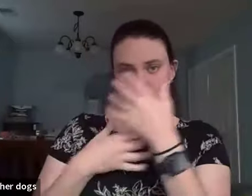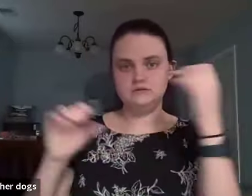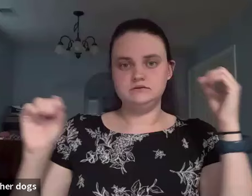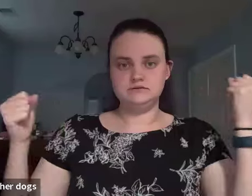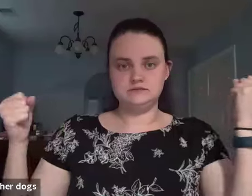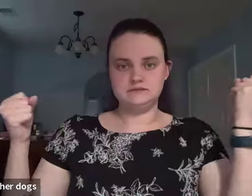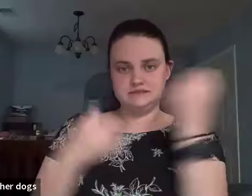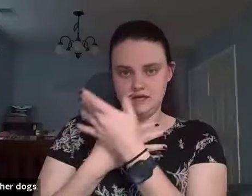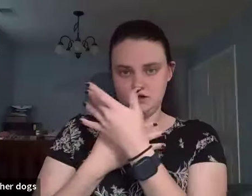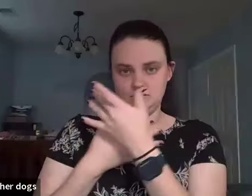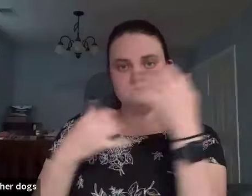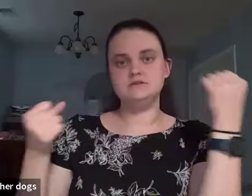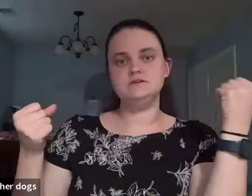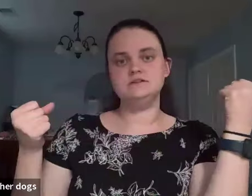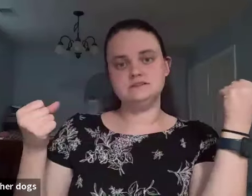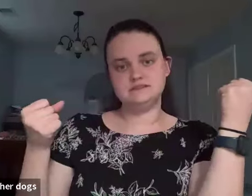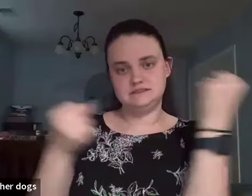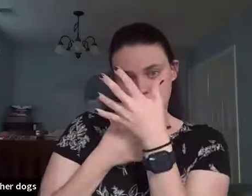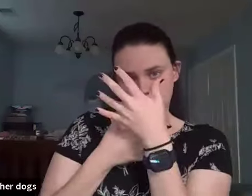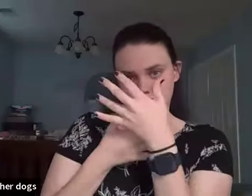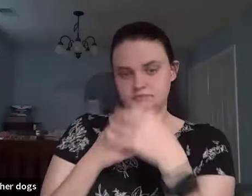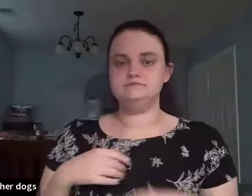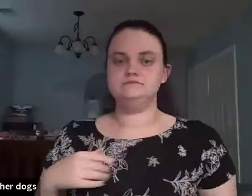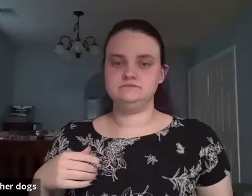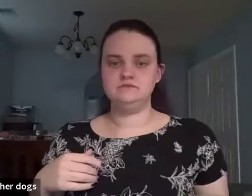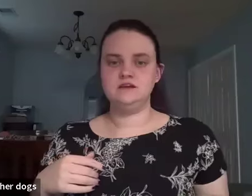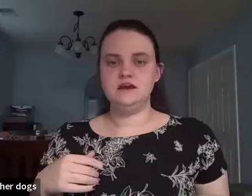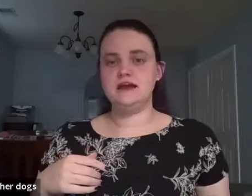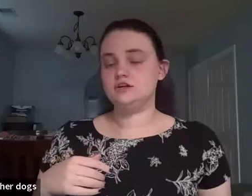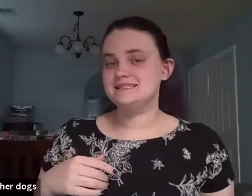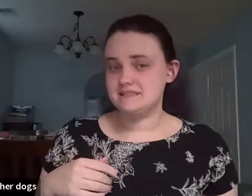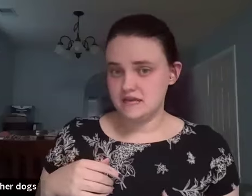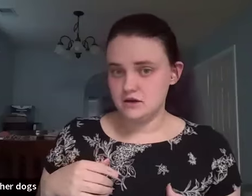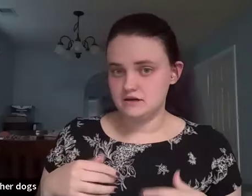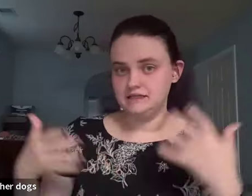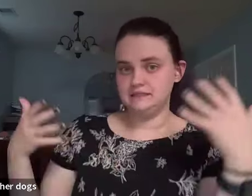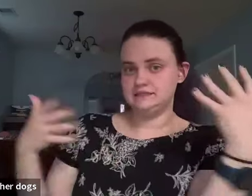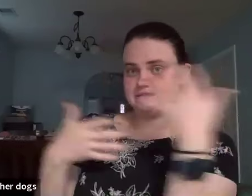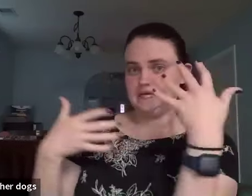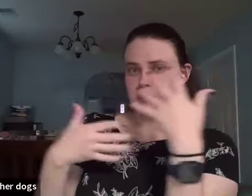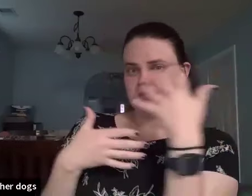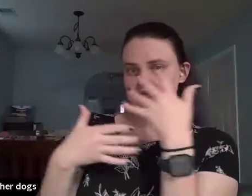scared, scared, scared. Had our scary,